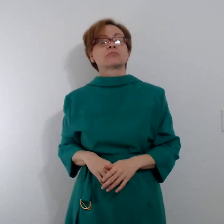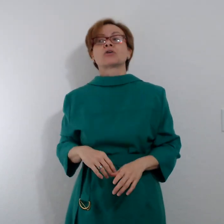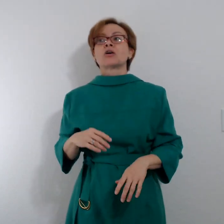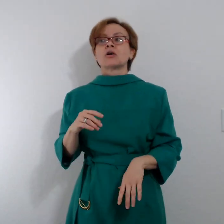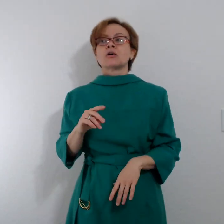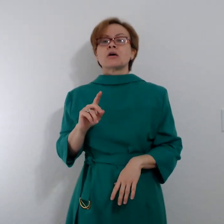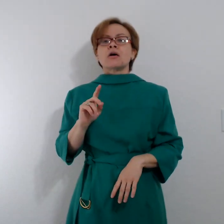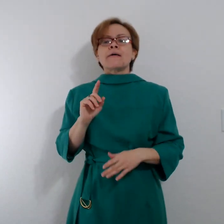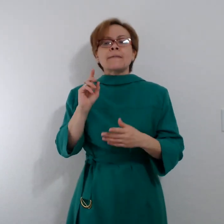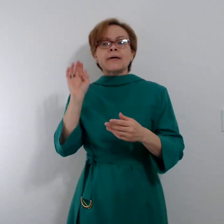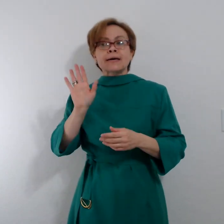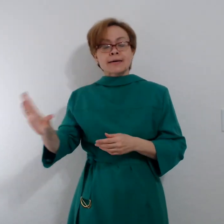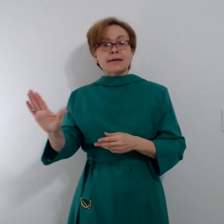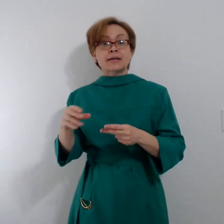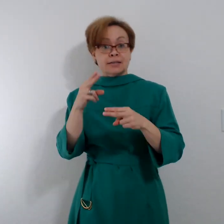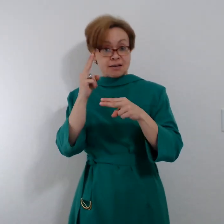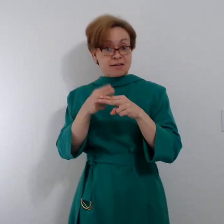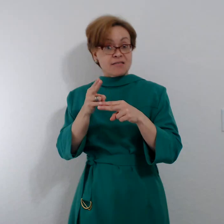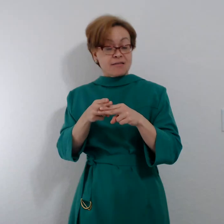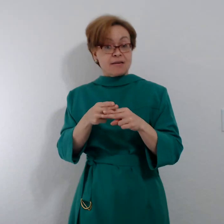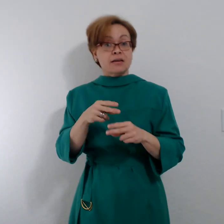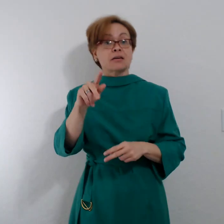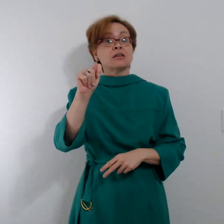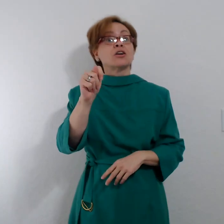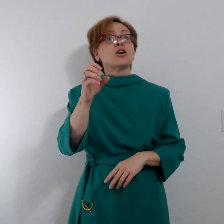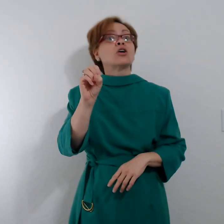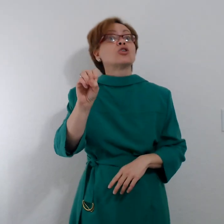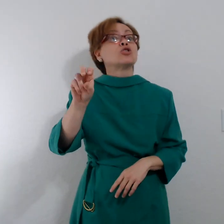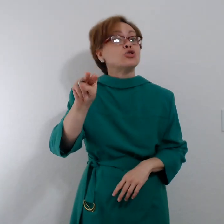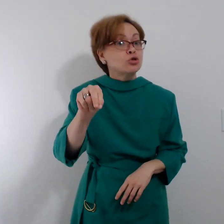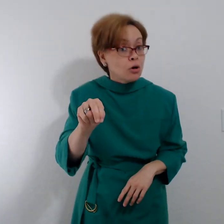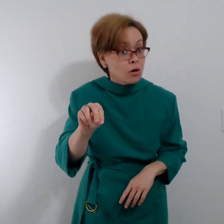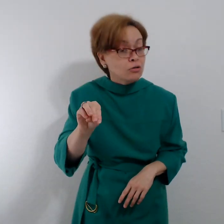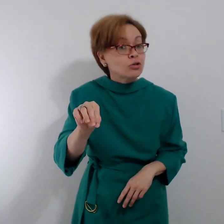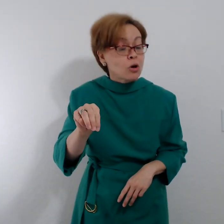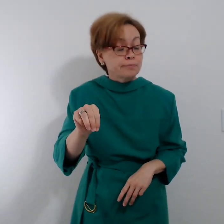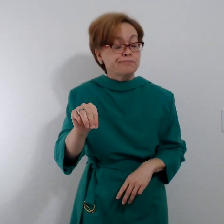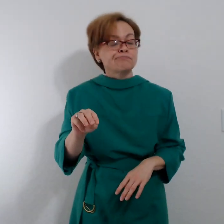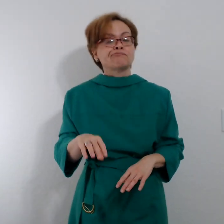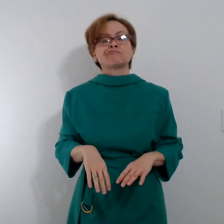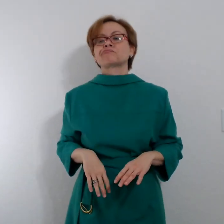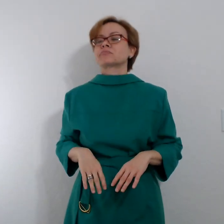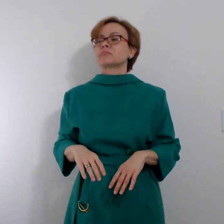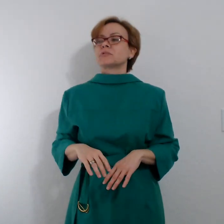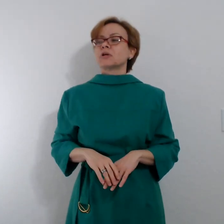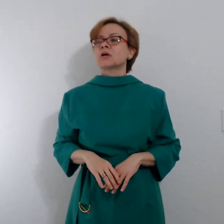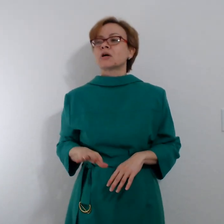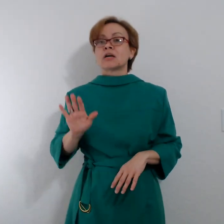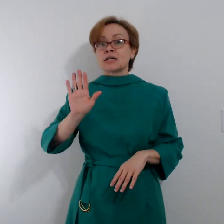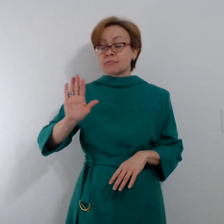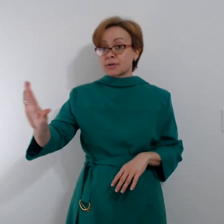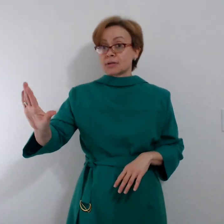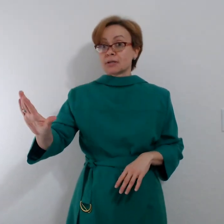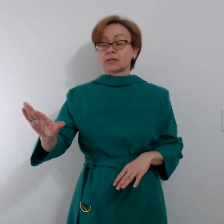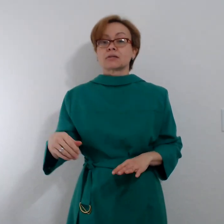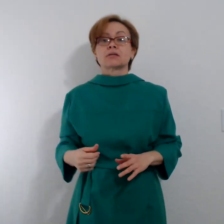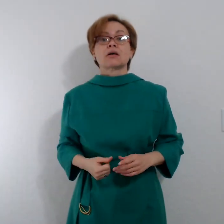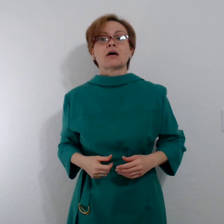he's 160 pounds, and his total lung capacity is twice the size of